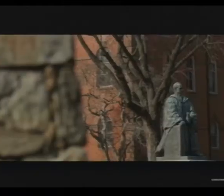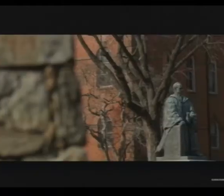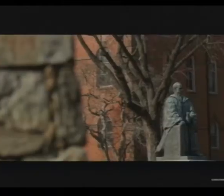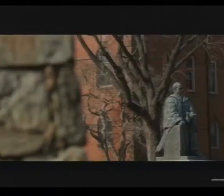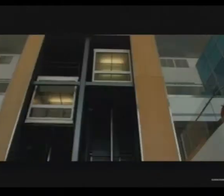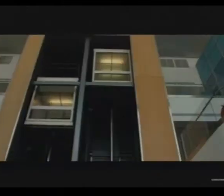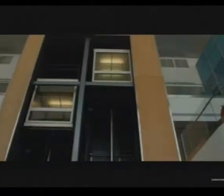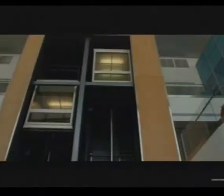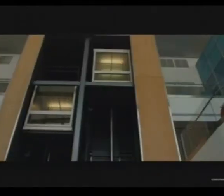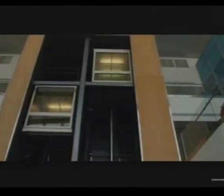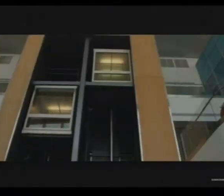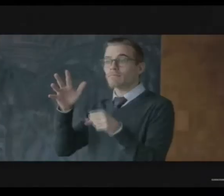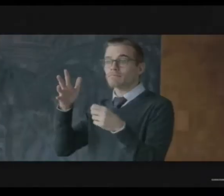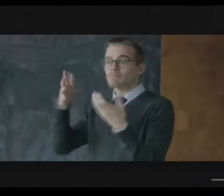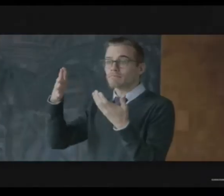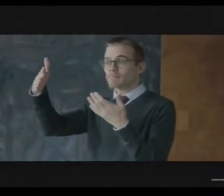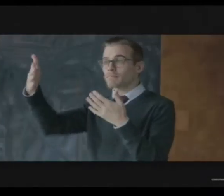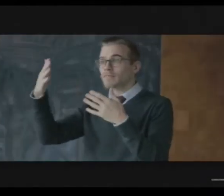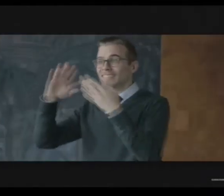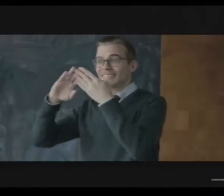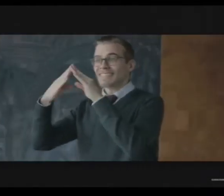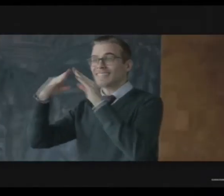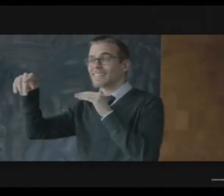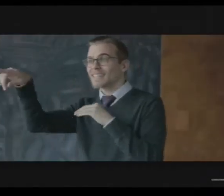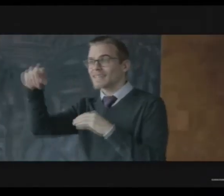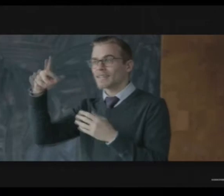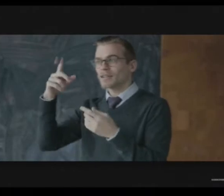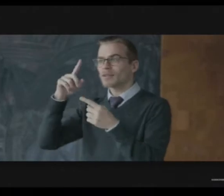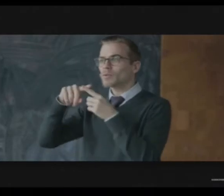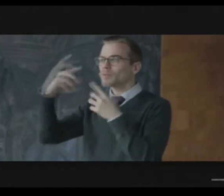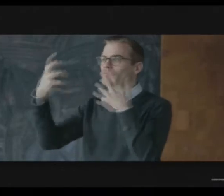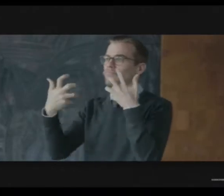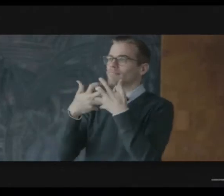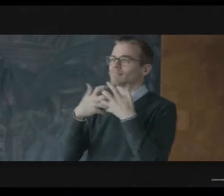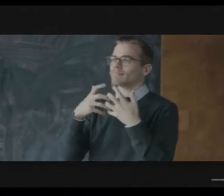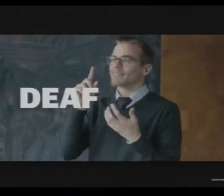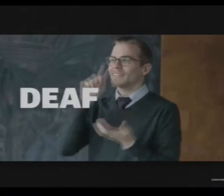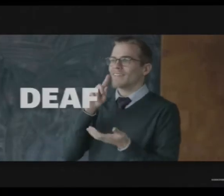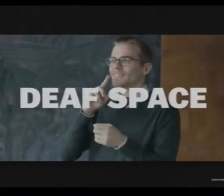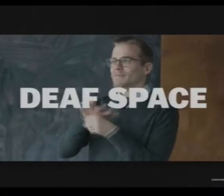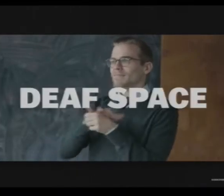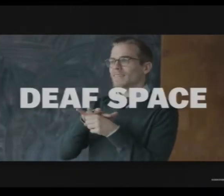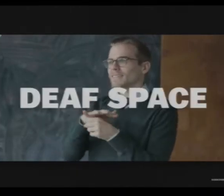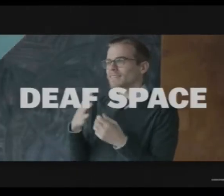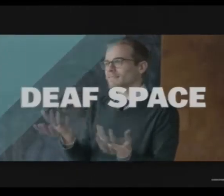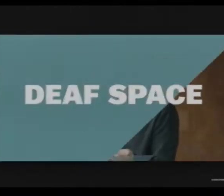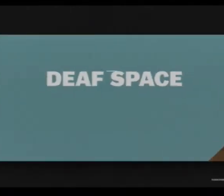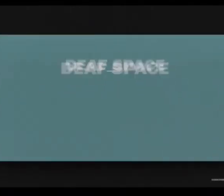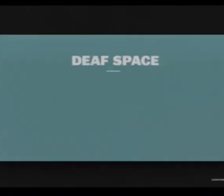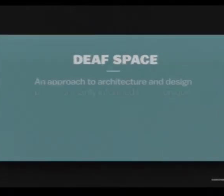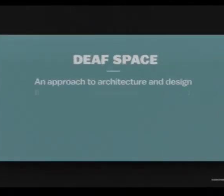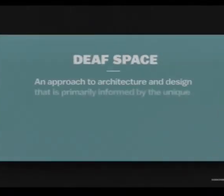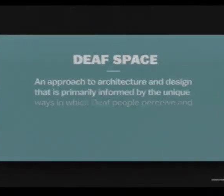campuses, or even cities to be aligned with deaf space.